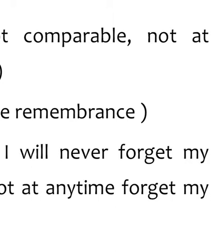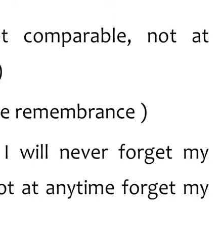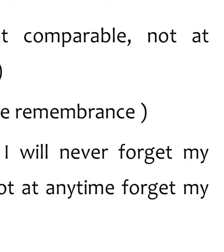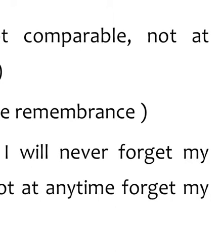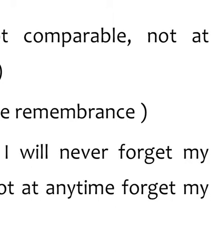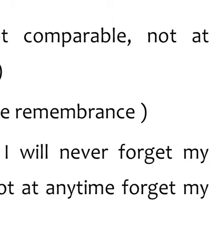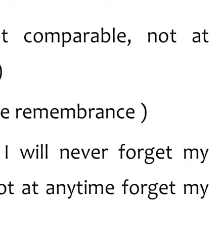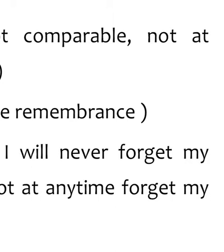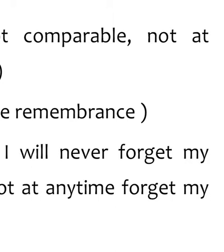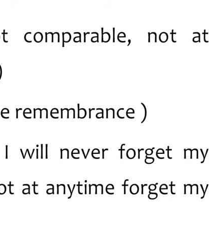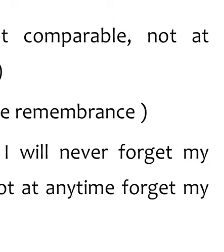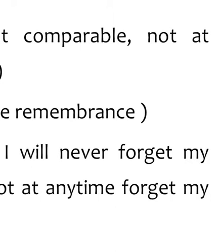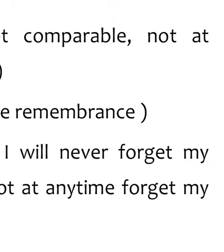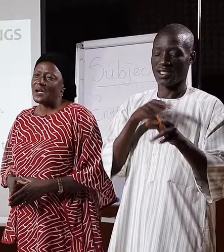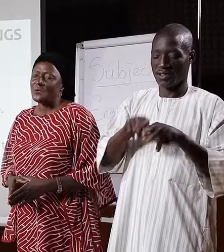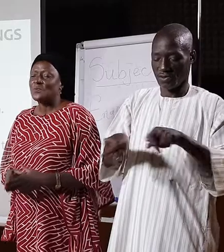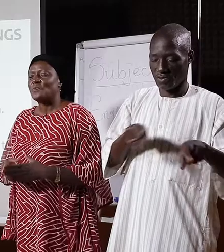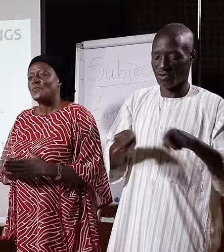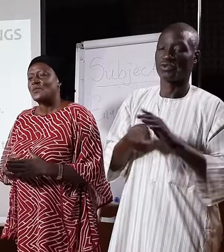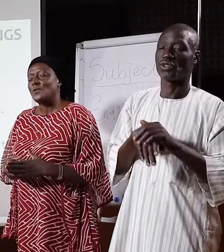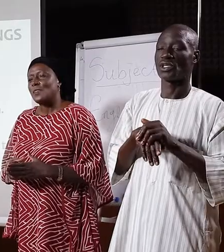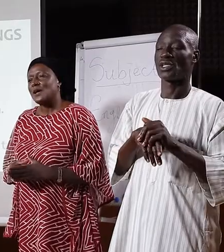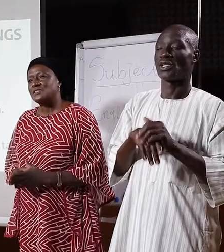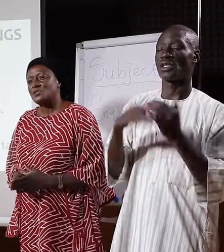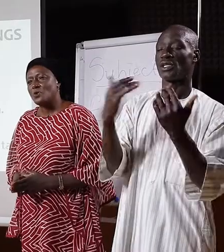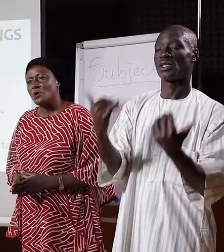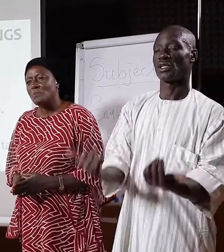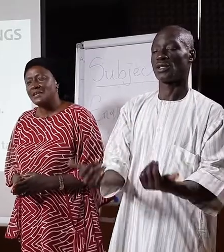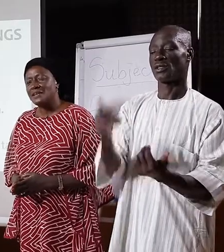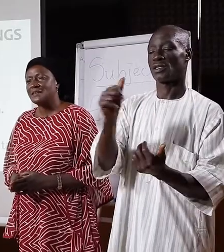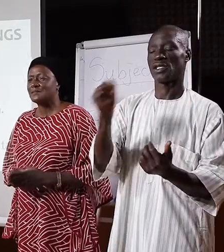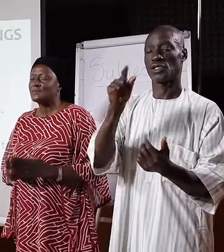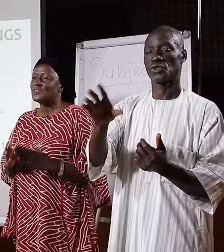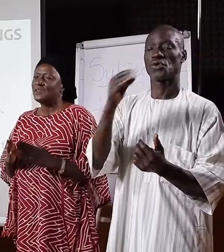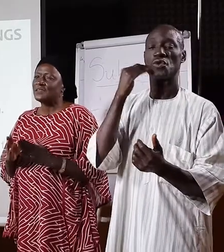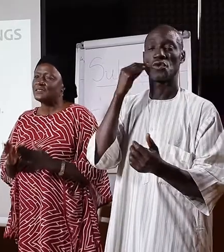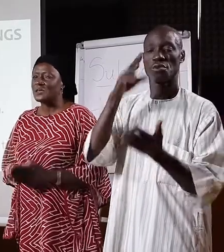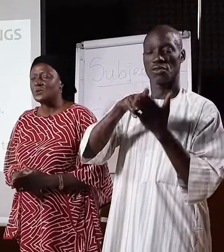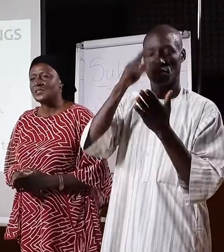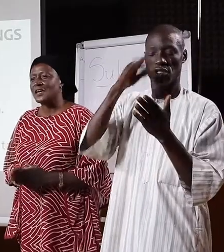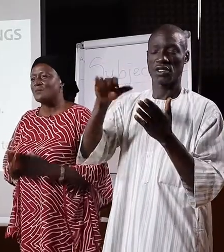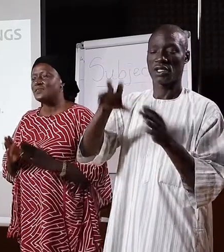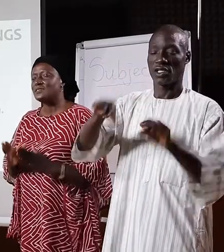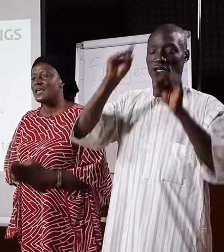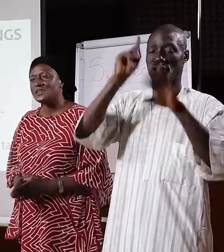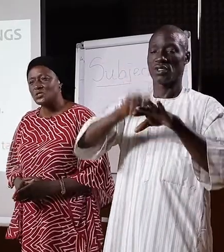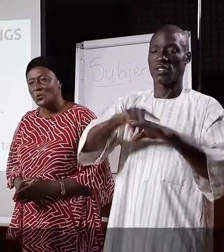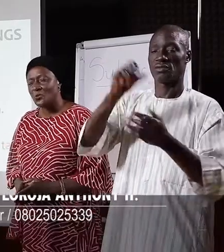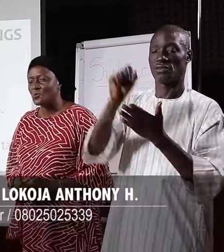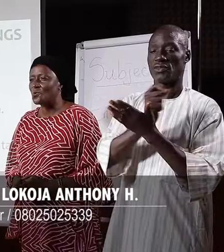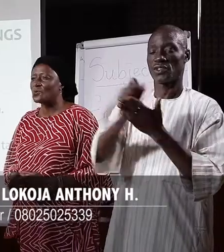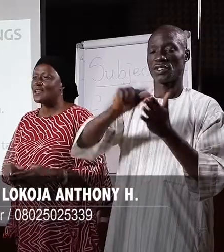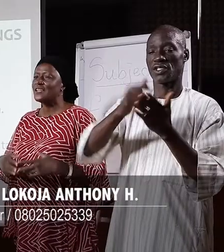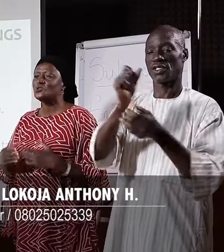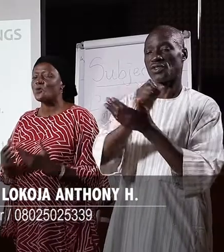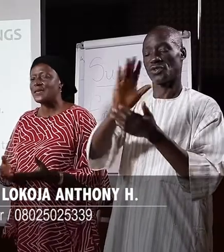forget my roots. Now, as you're home learning, take your time, sing this song on